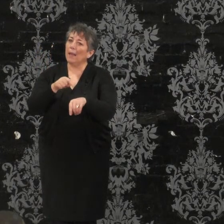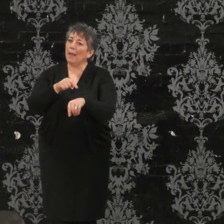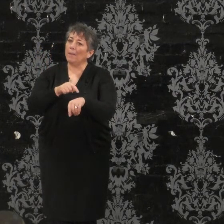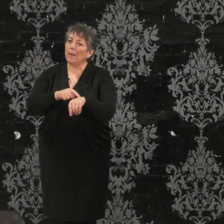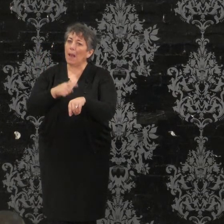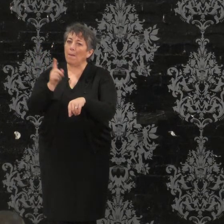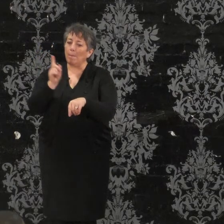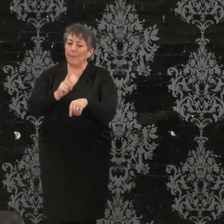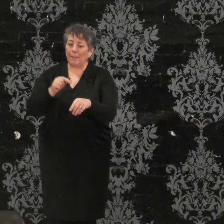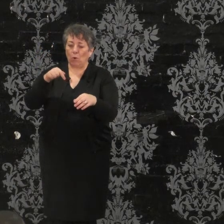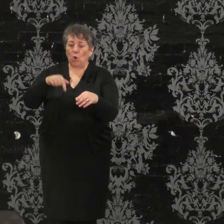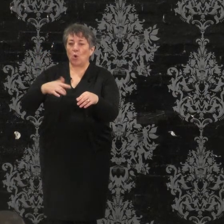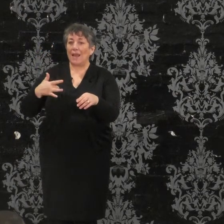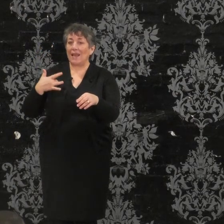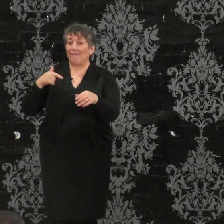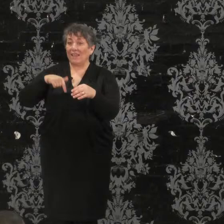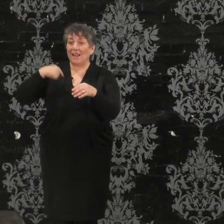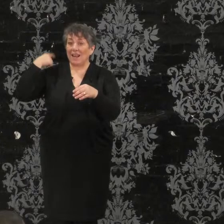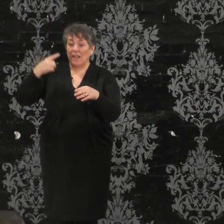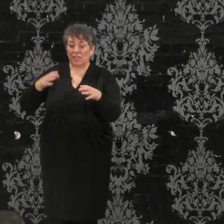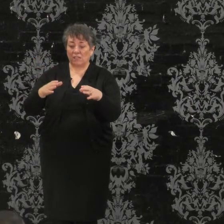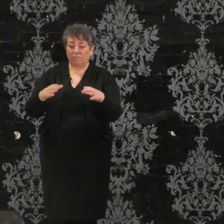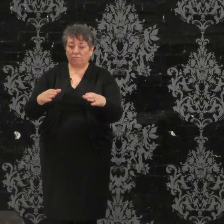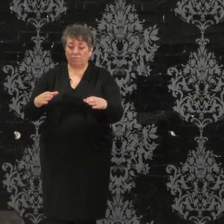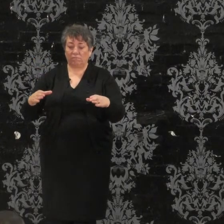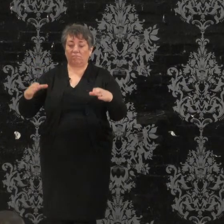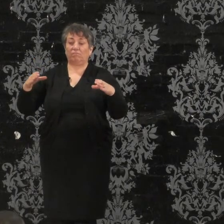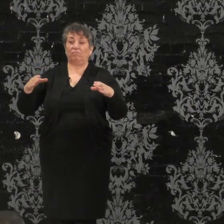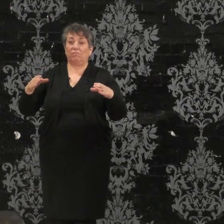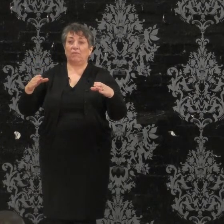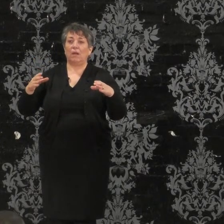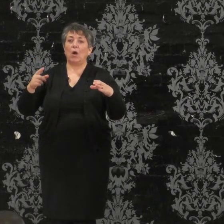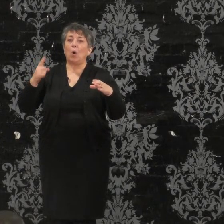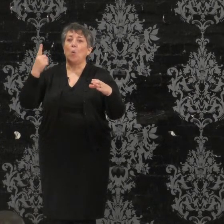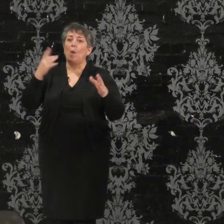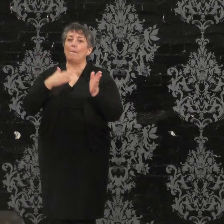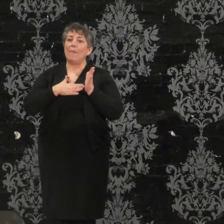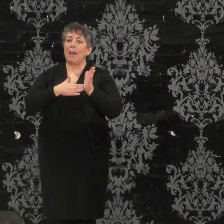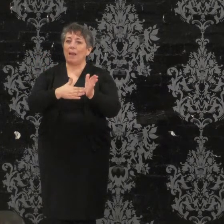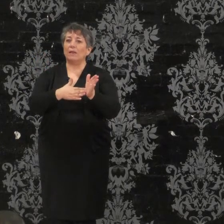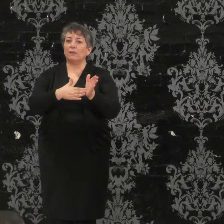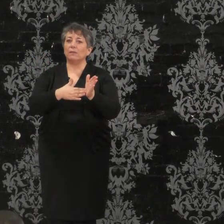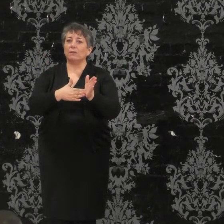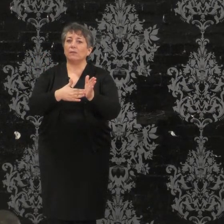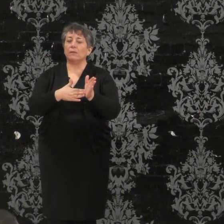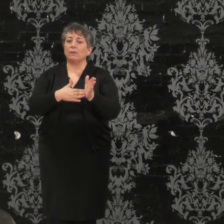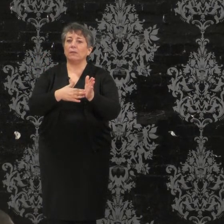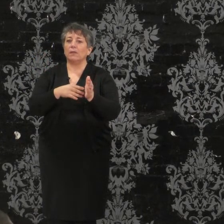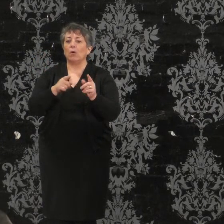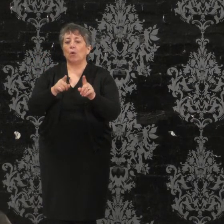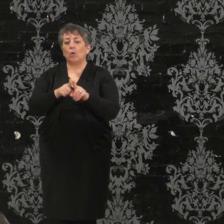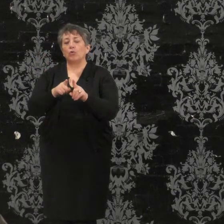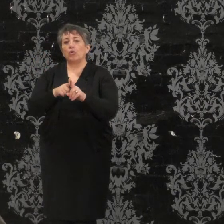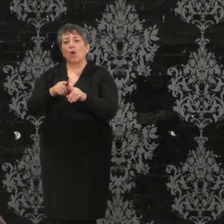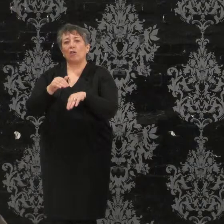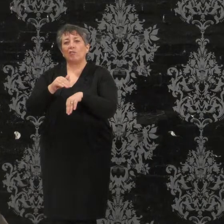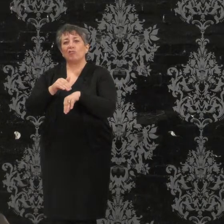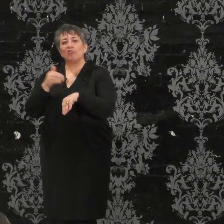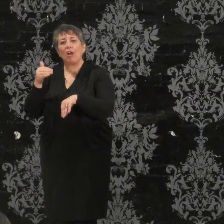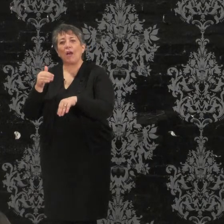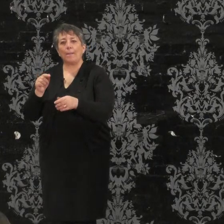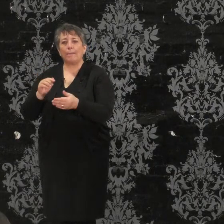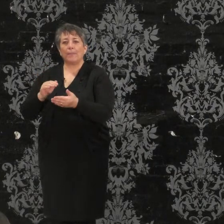by more than 1 million over the last decade, and crime has become more complex. So I'll